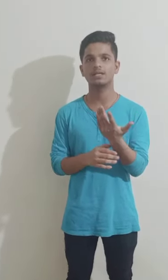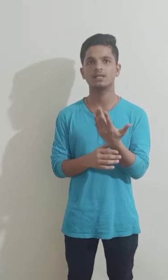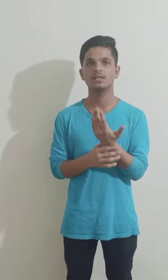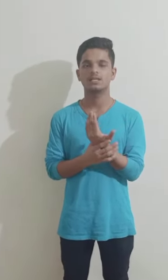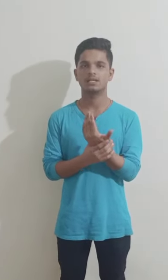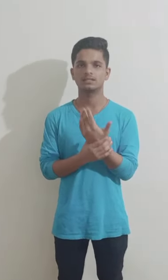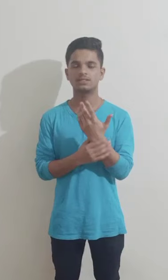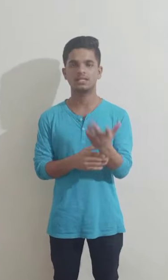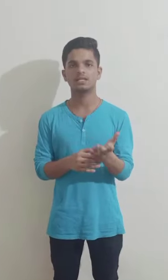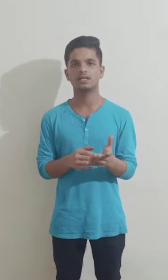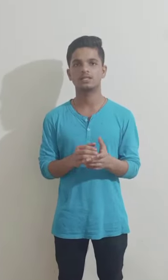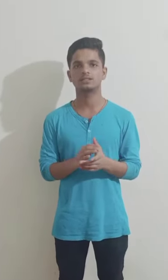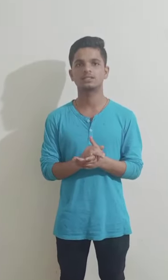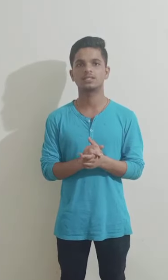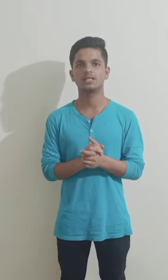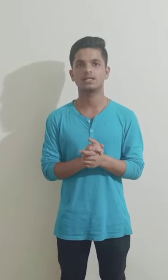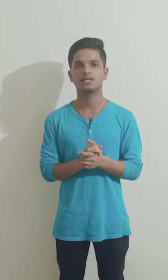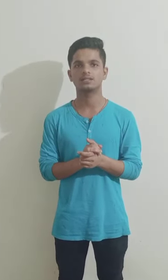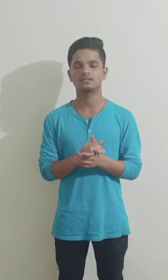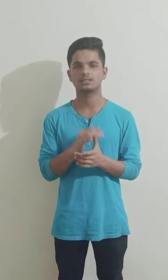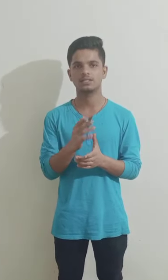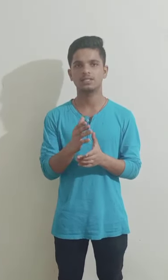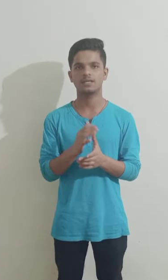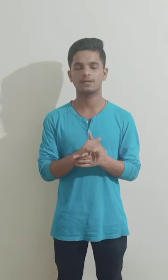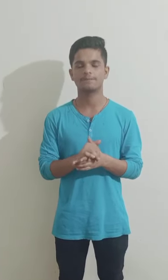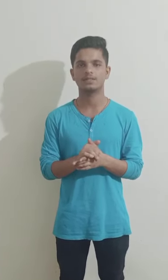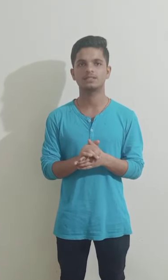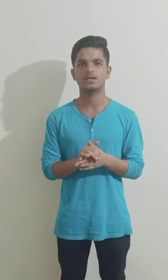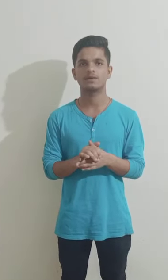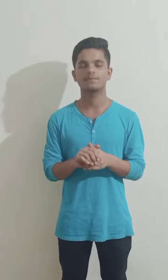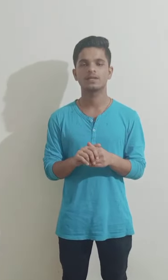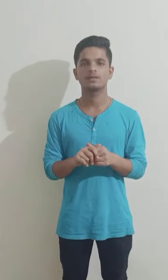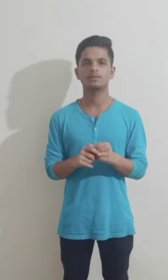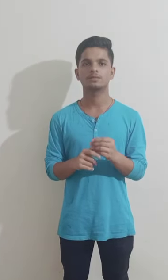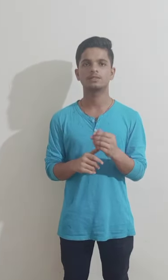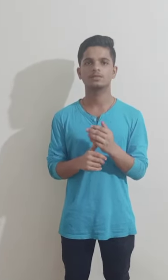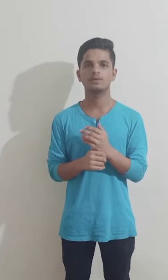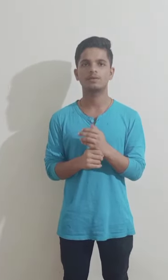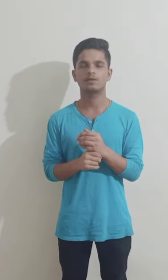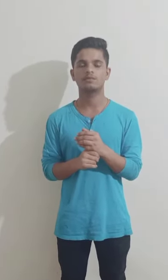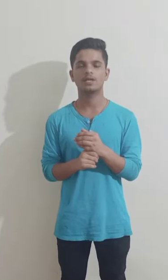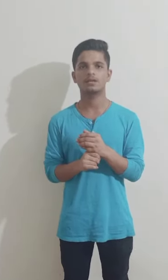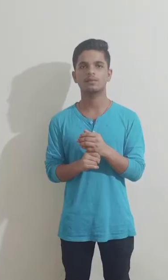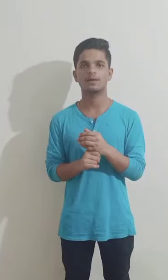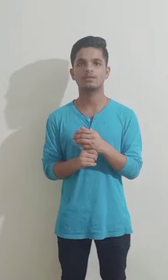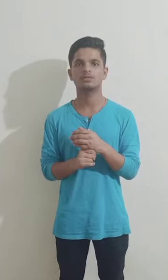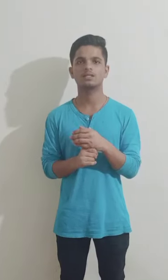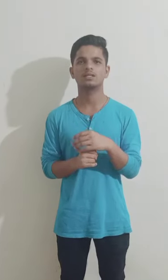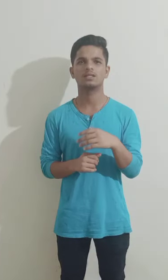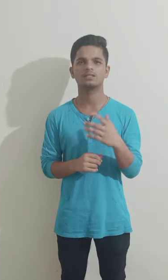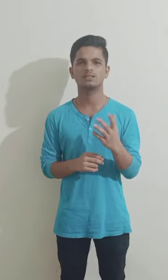string in Java means first way we can by using string